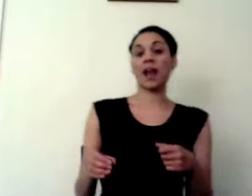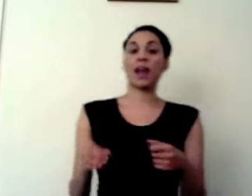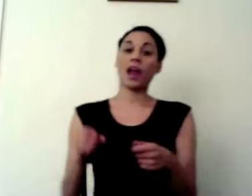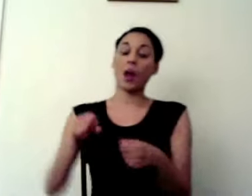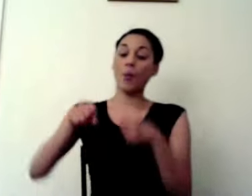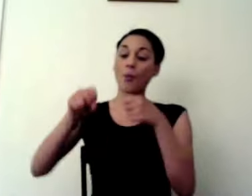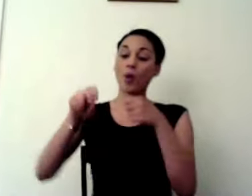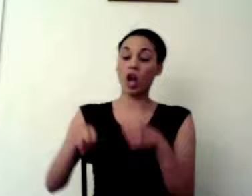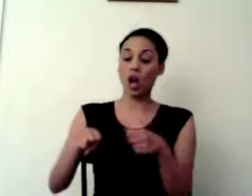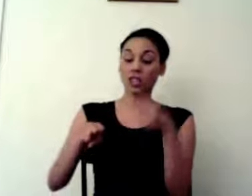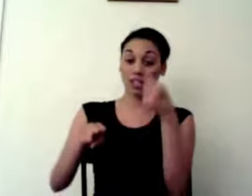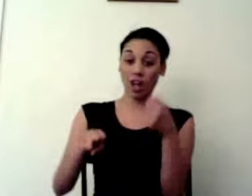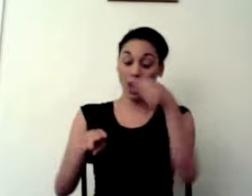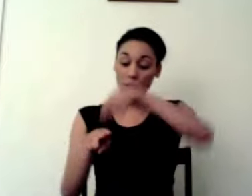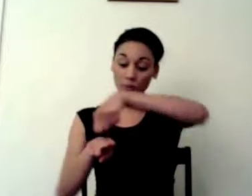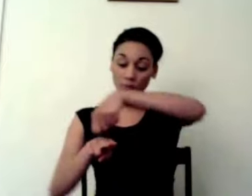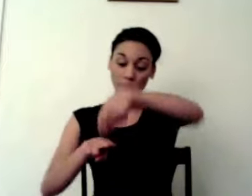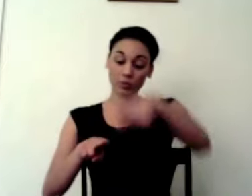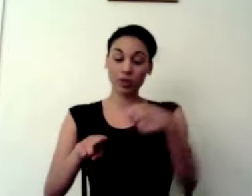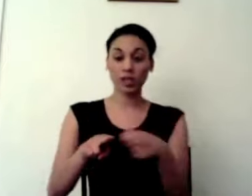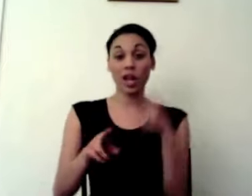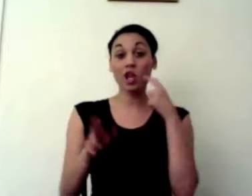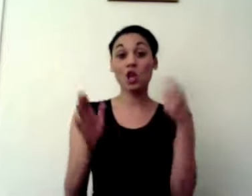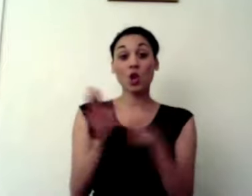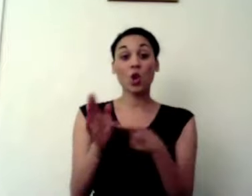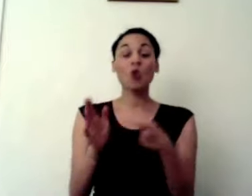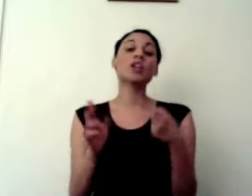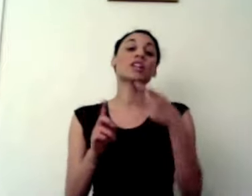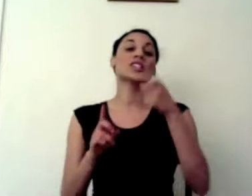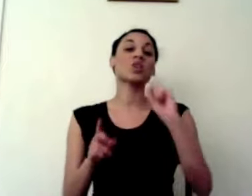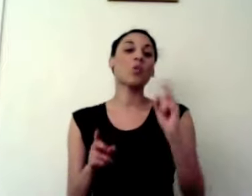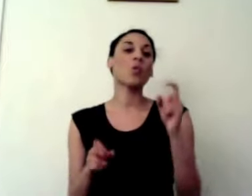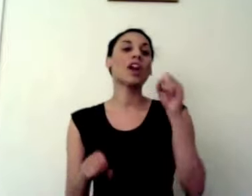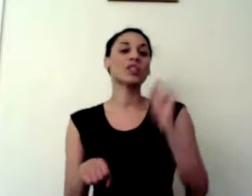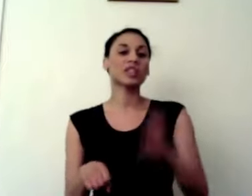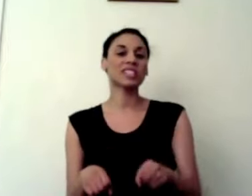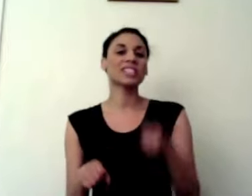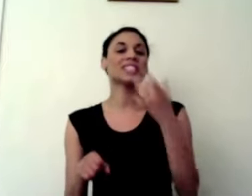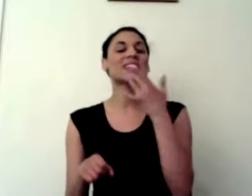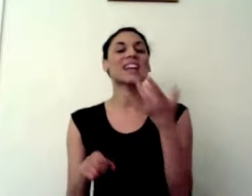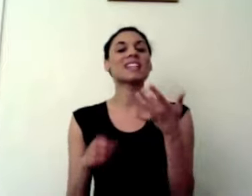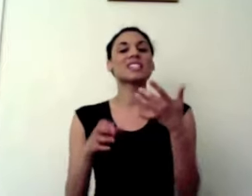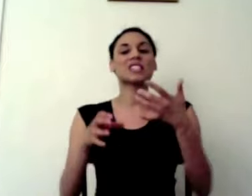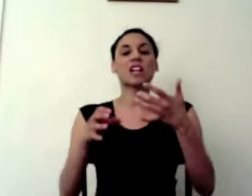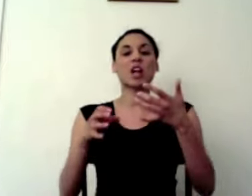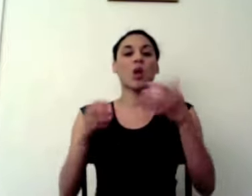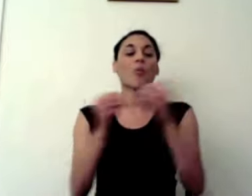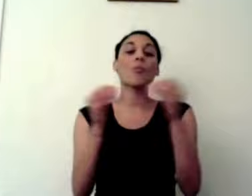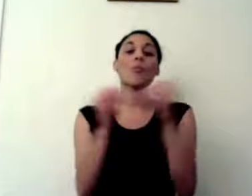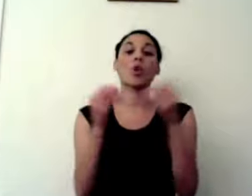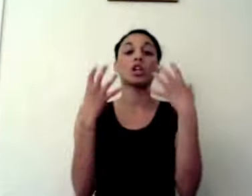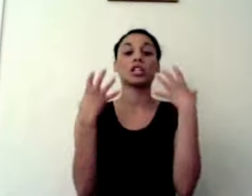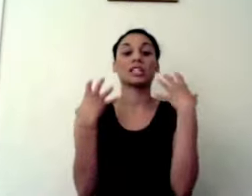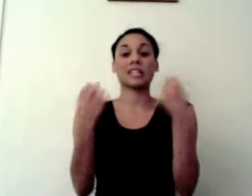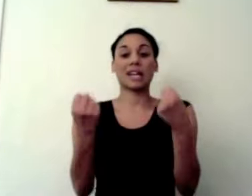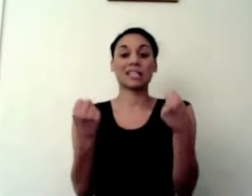it more intensely. You'll really have a surprise, I think, in this lesson. So in between times, you'll be wiping your tongue